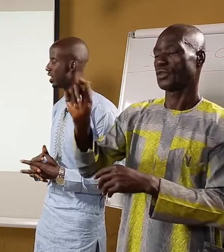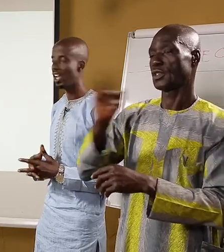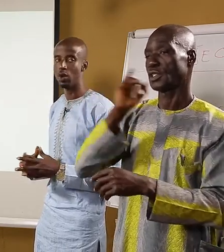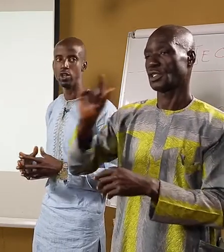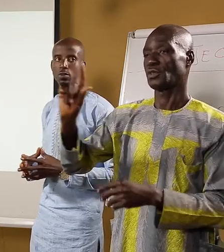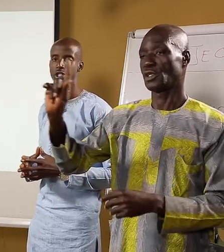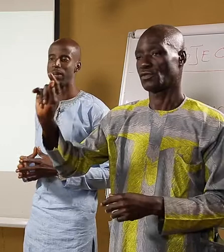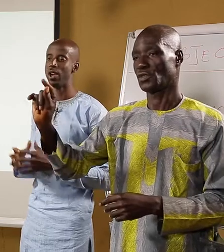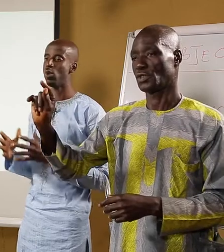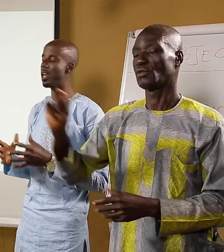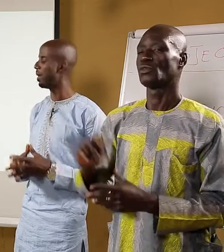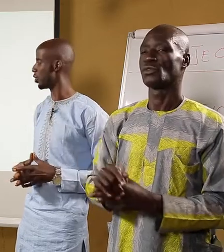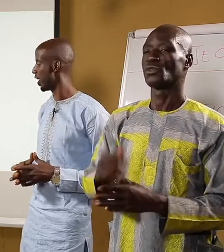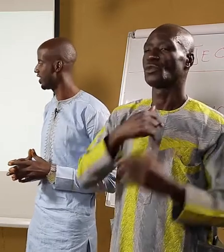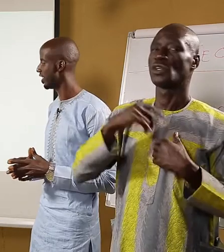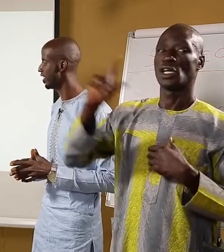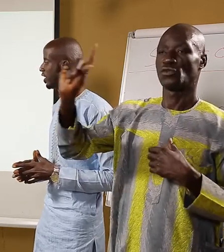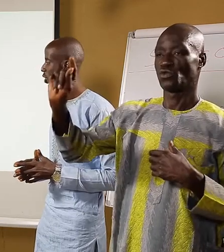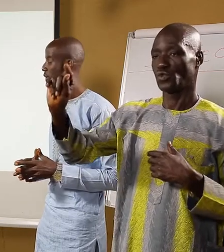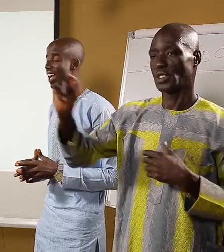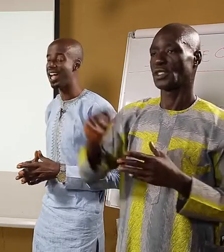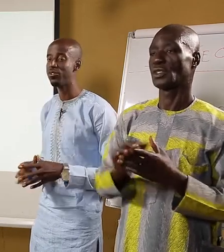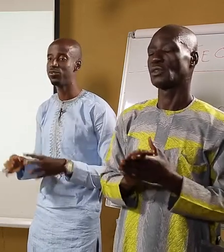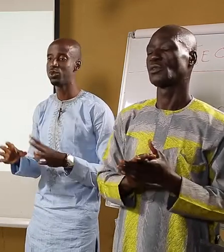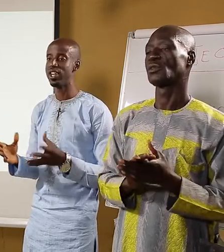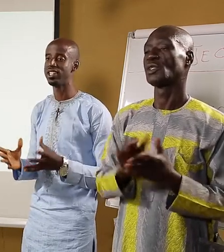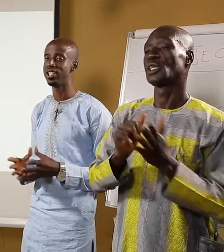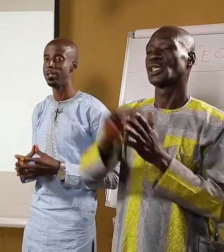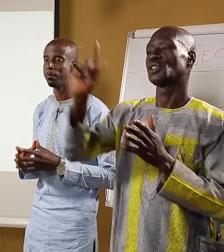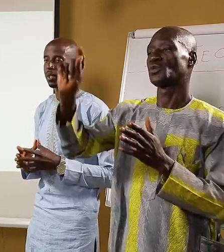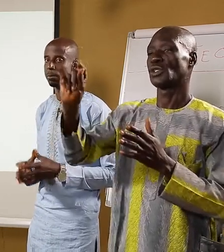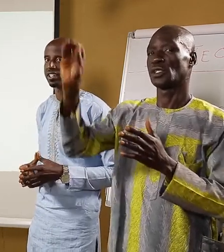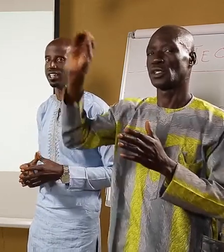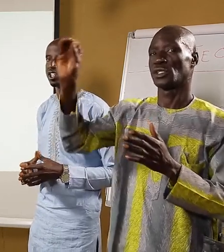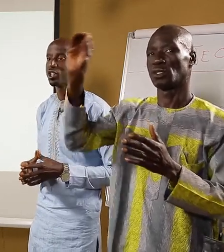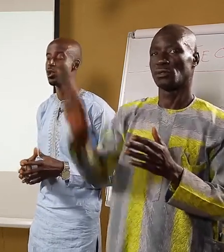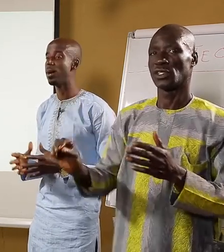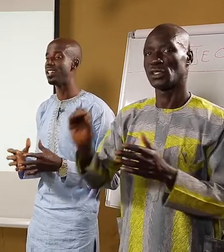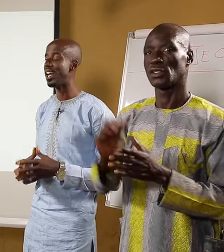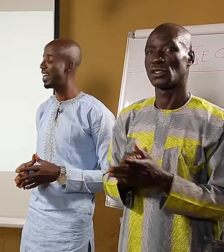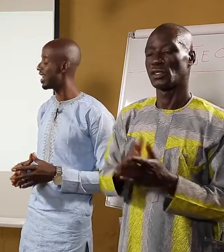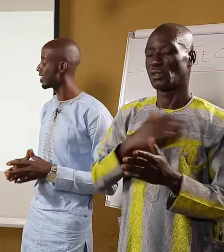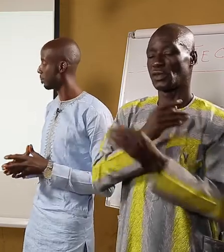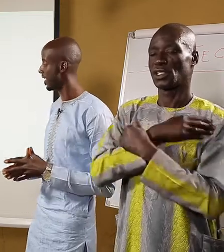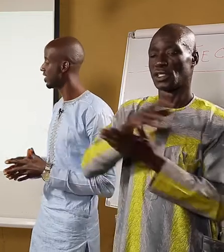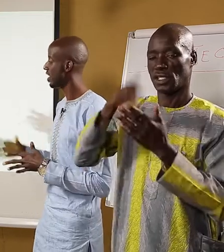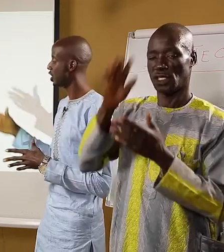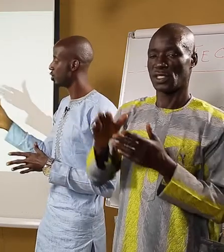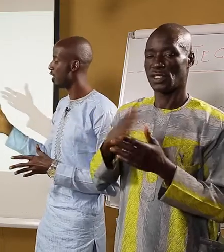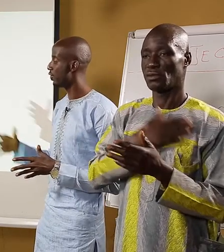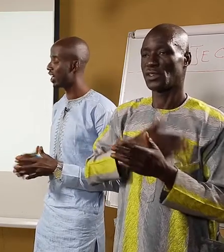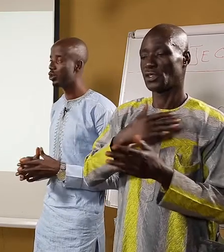20. And when you multiply 1 by 20, we have 20%. So my dear learners,